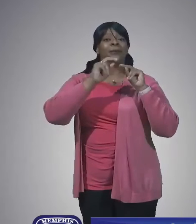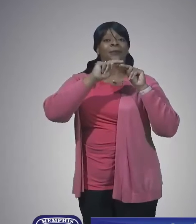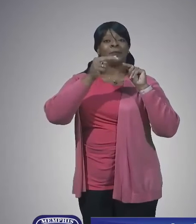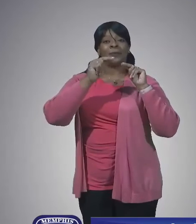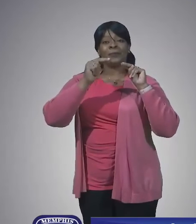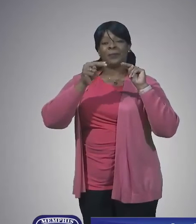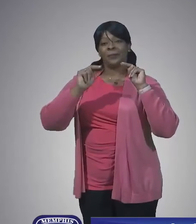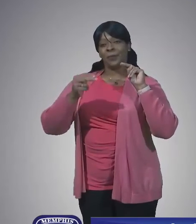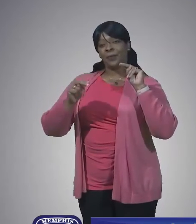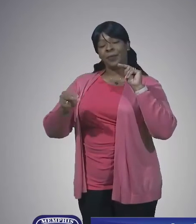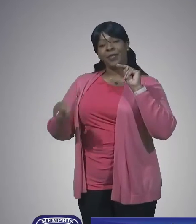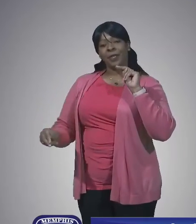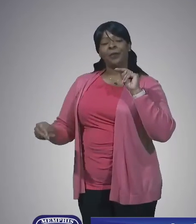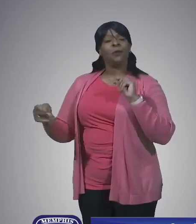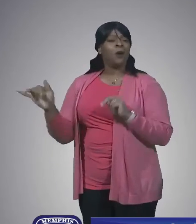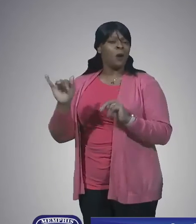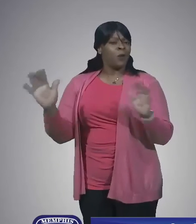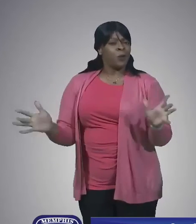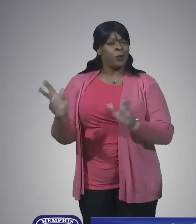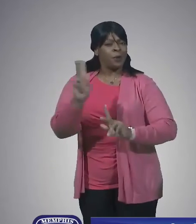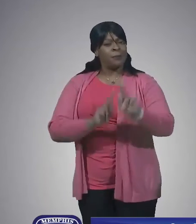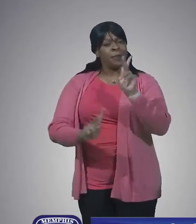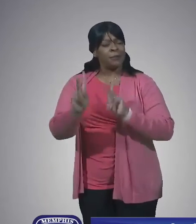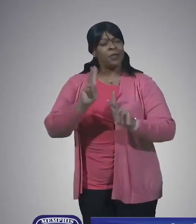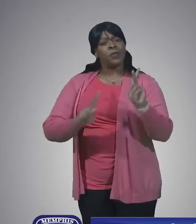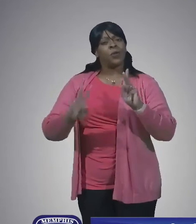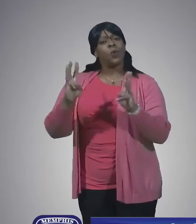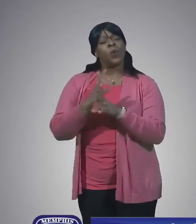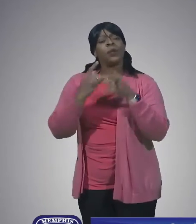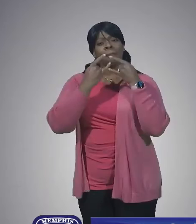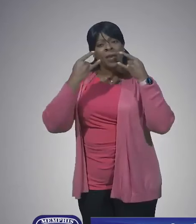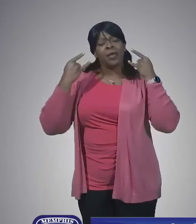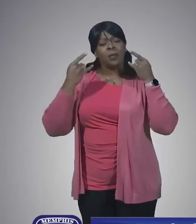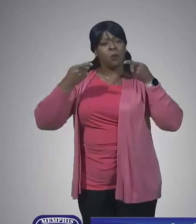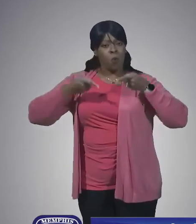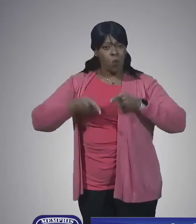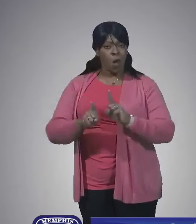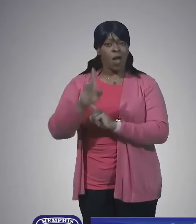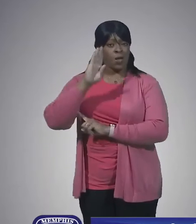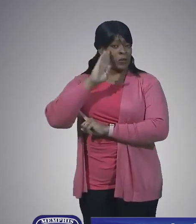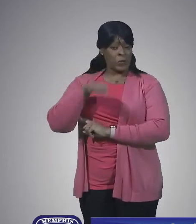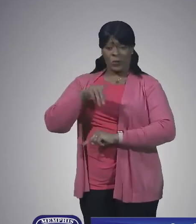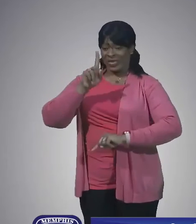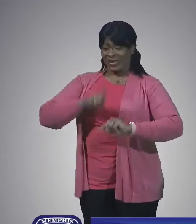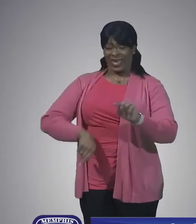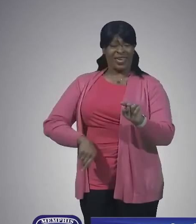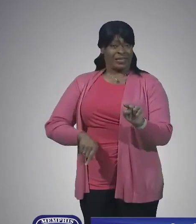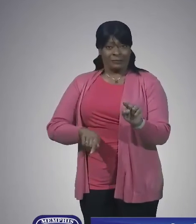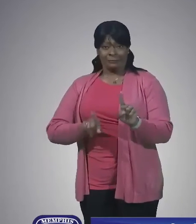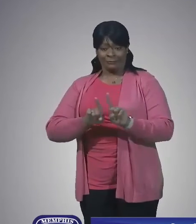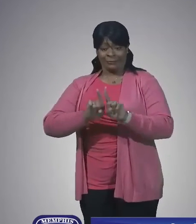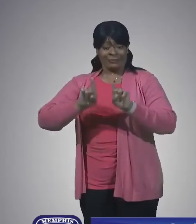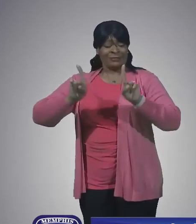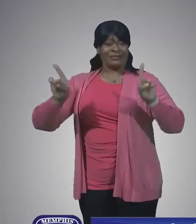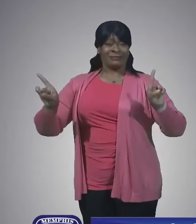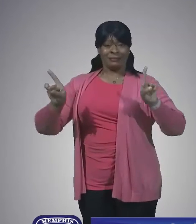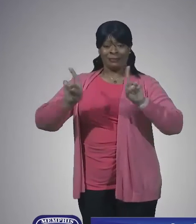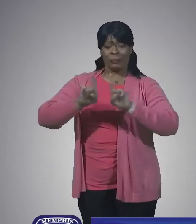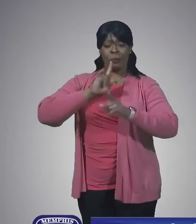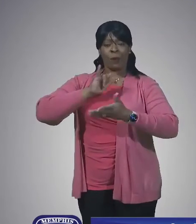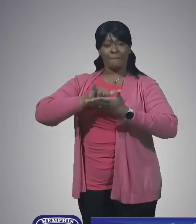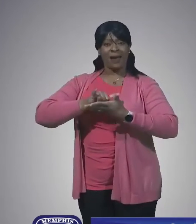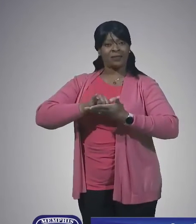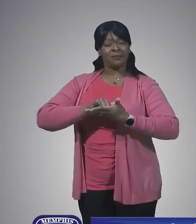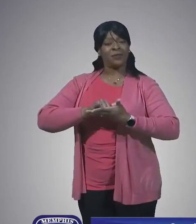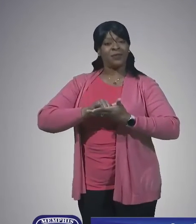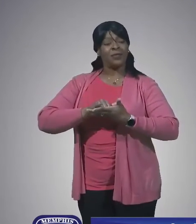rate down. And we're also encouraging people to wear masks when they know they cannot safely socially distance.